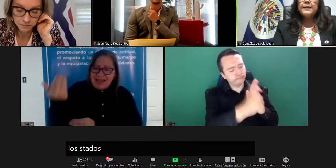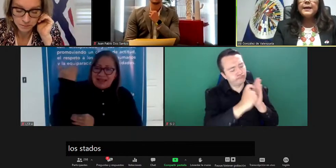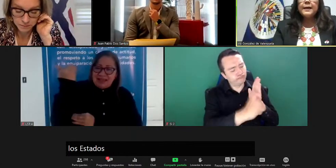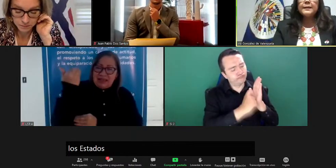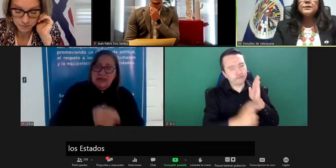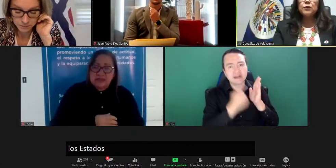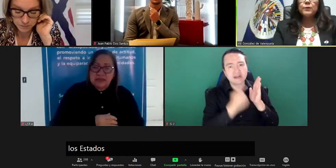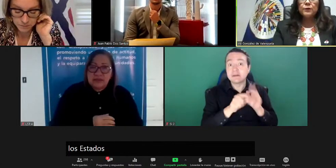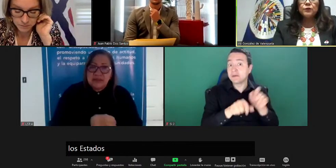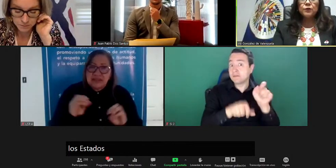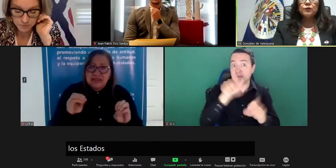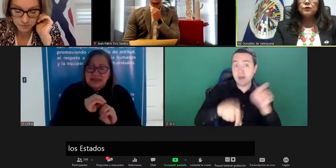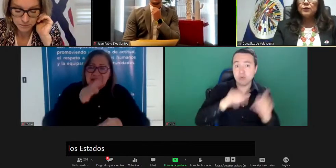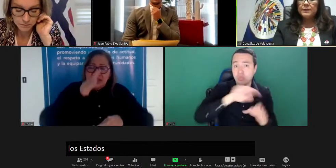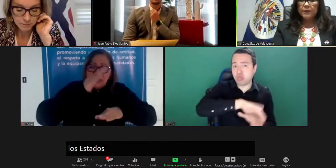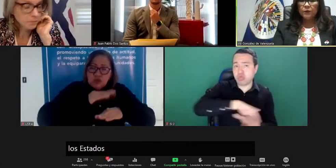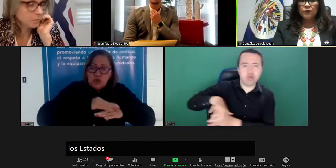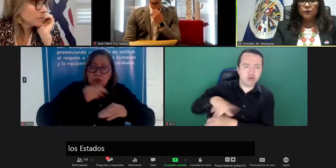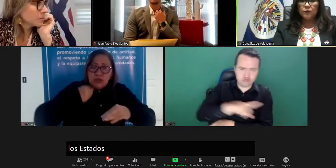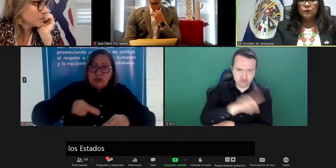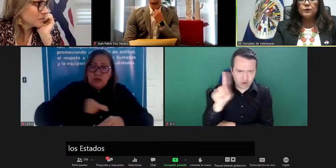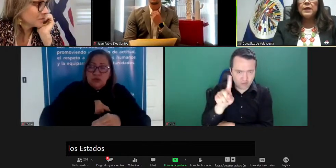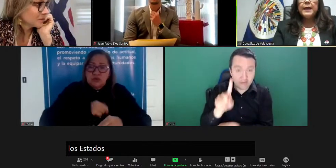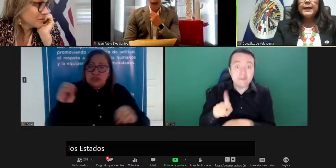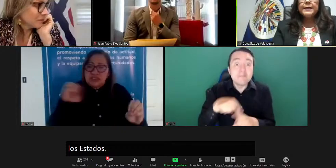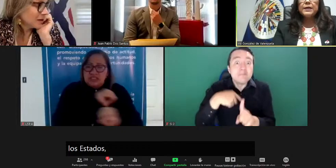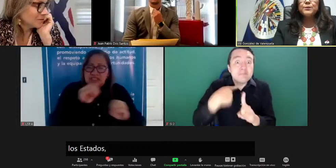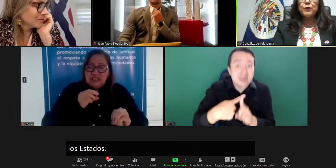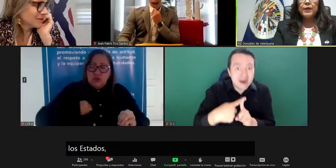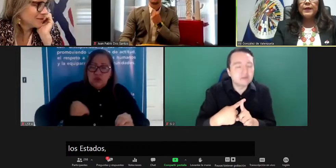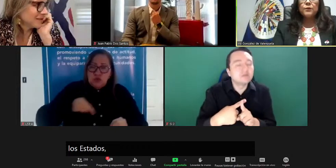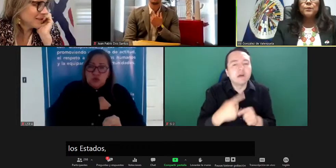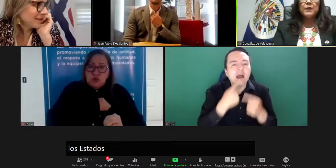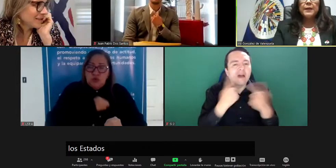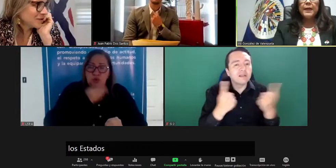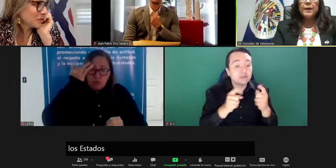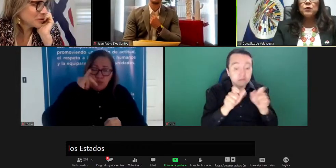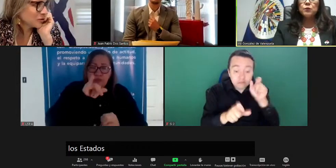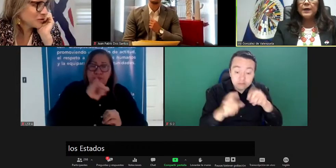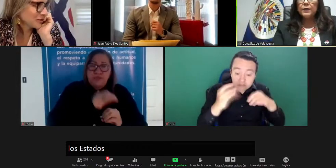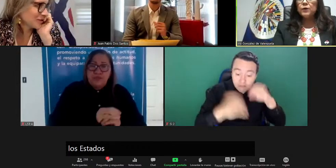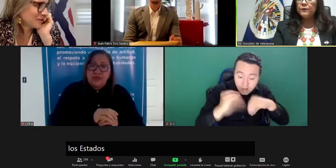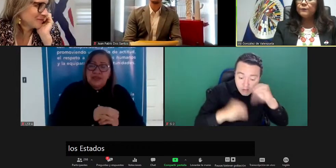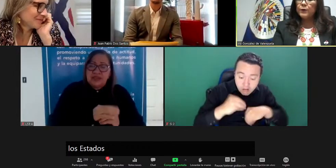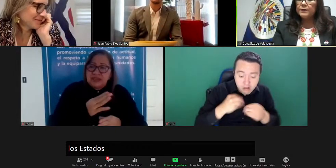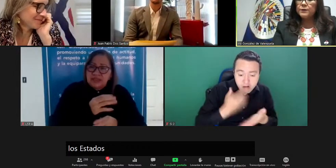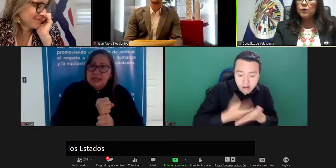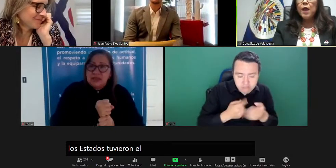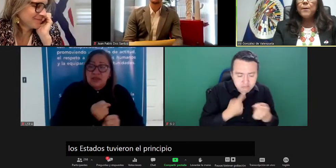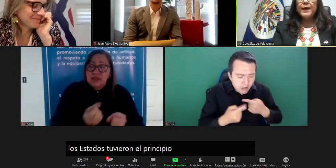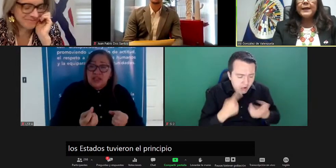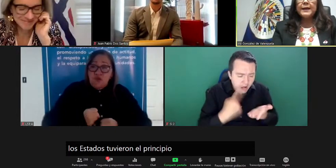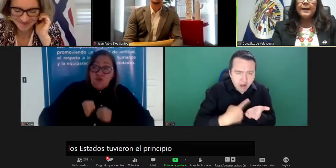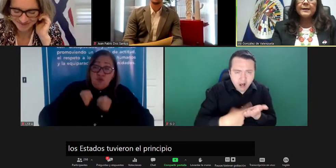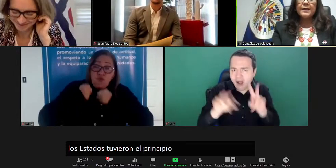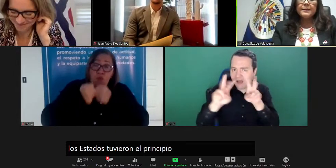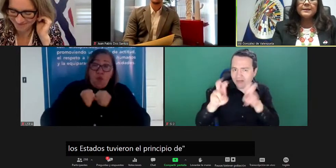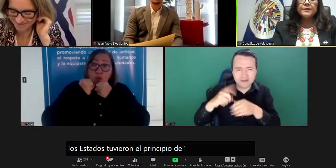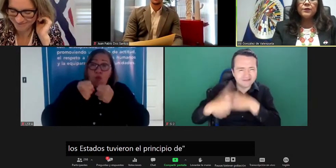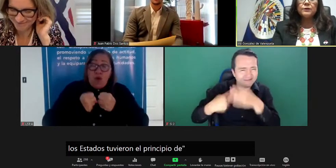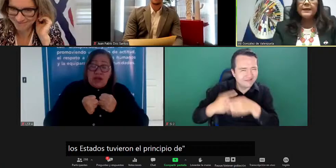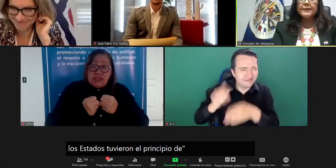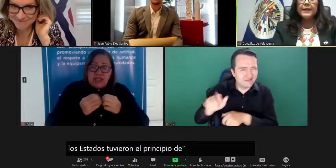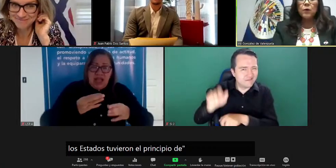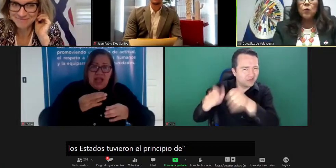of not leaving anyone behind and no one nothing about us without us and that's what